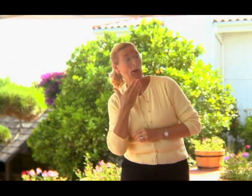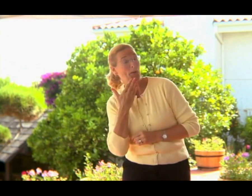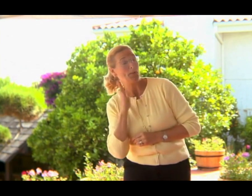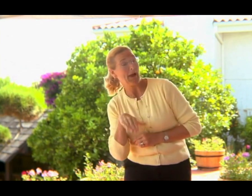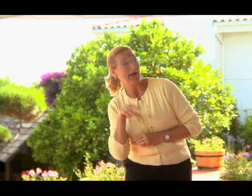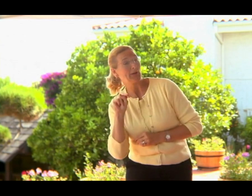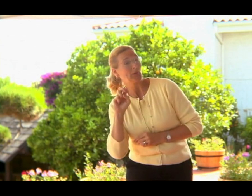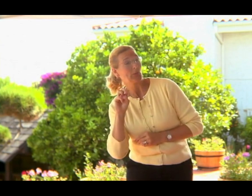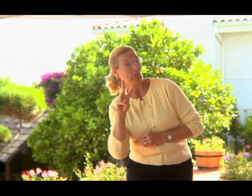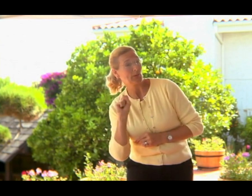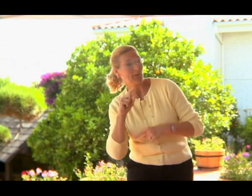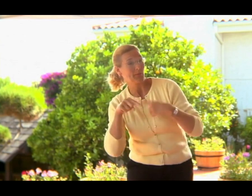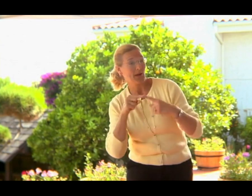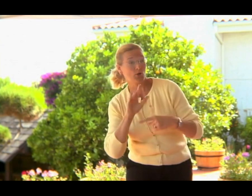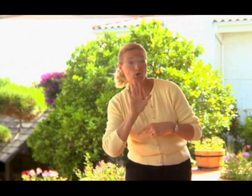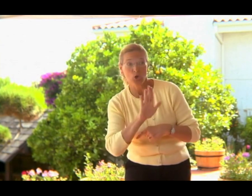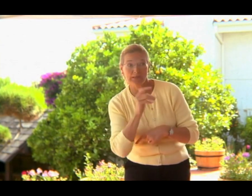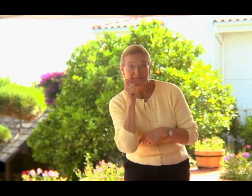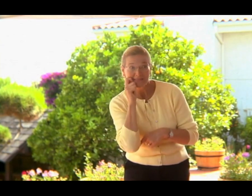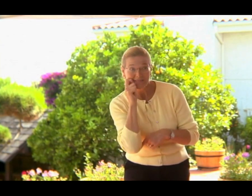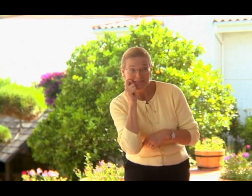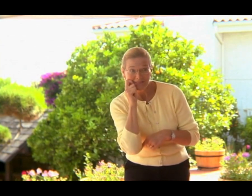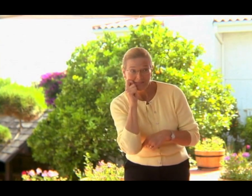The bad news about your skin is that the damage you do